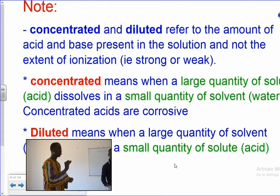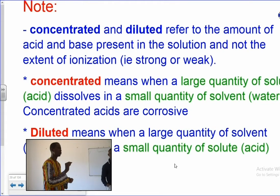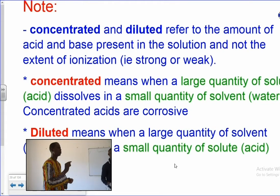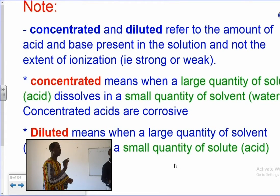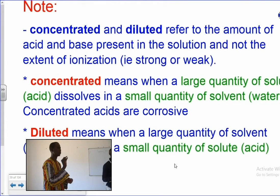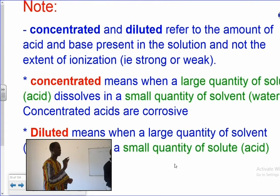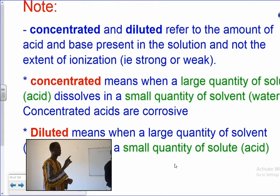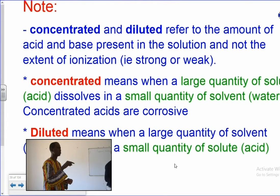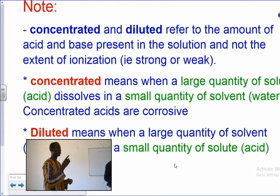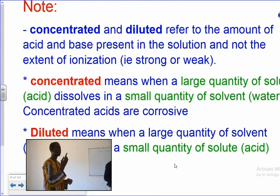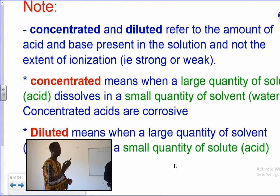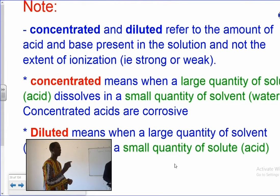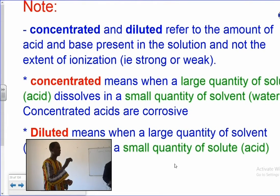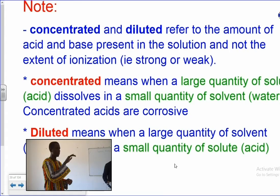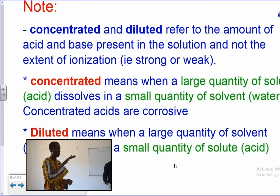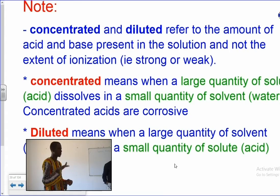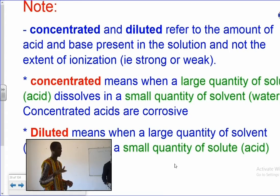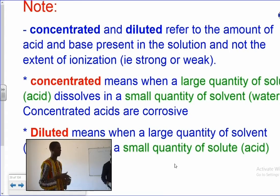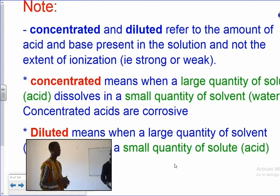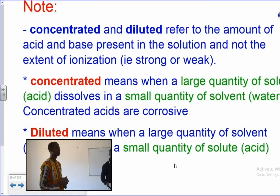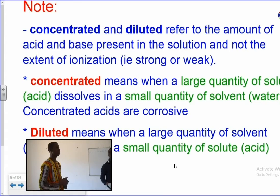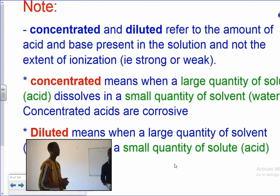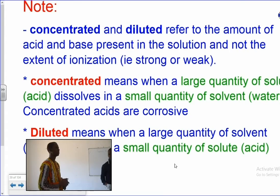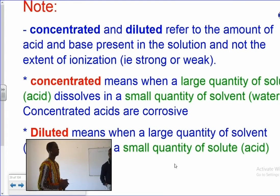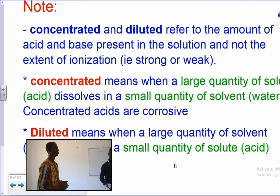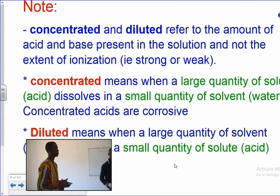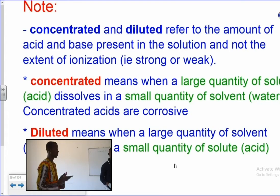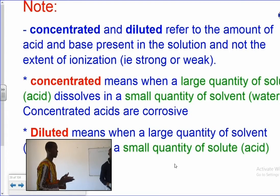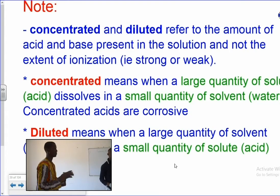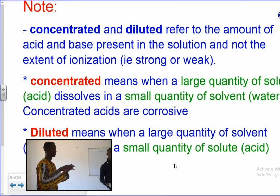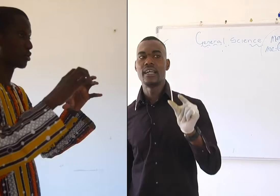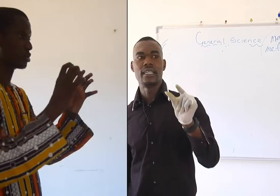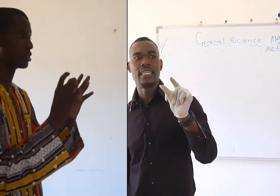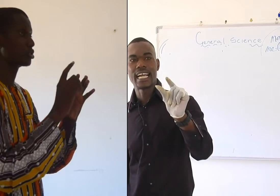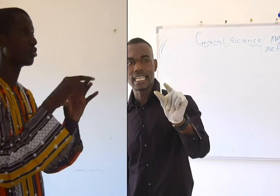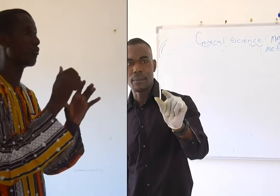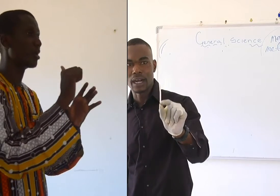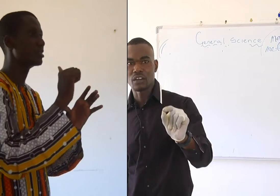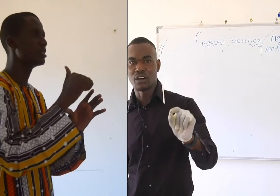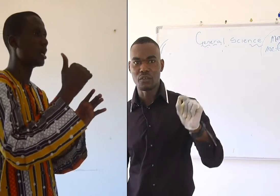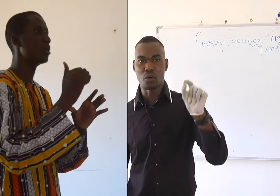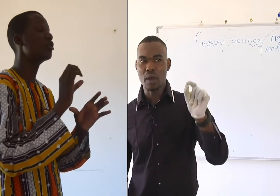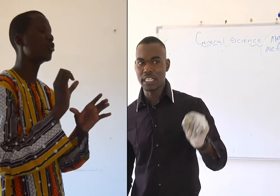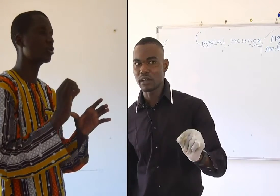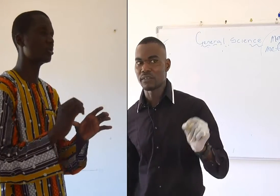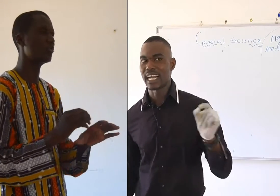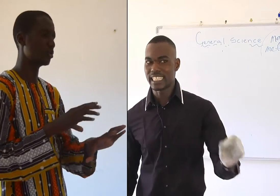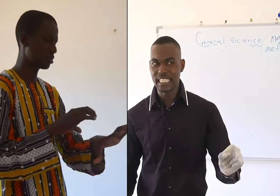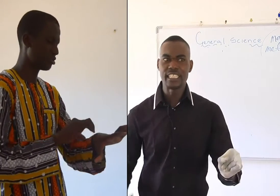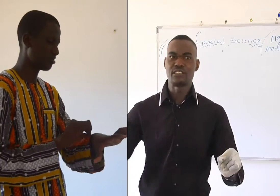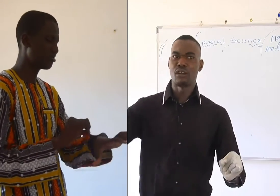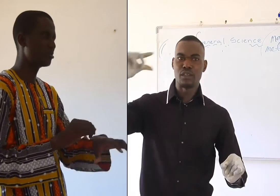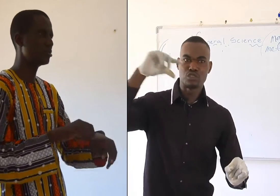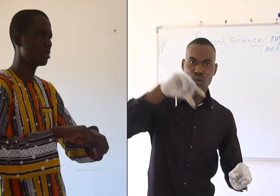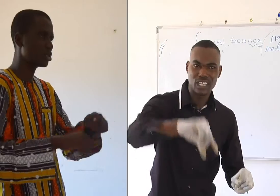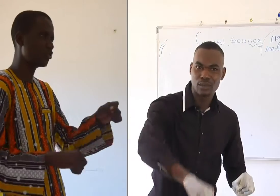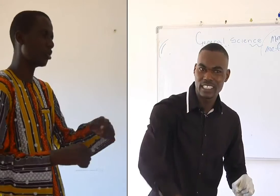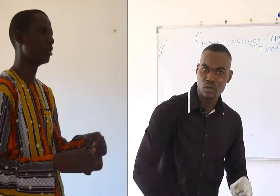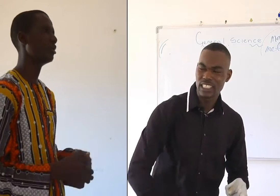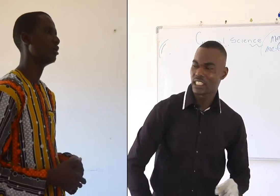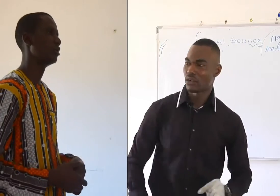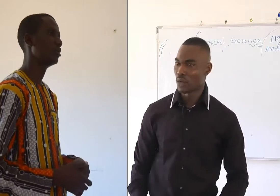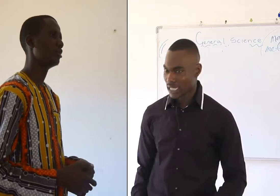water. Then you are going to have a concentrated solution. When you have large amount of or quantity of the acid dissolved in